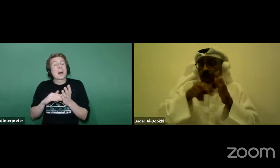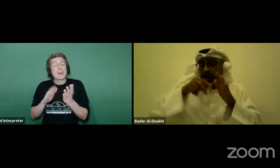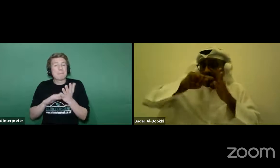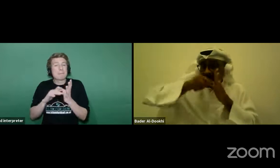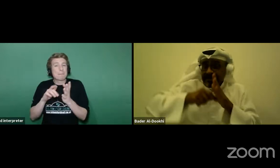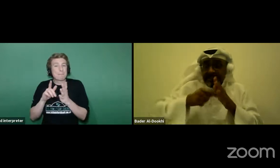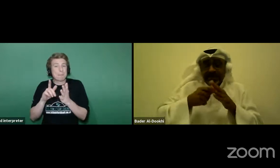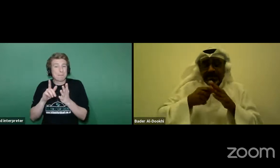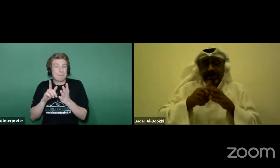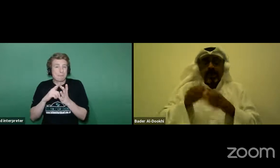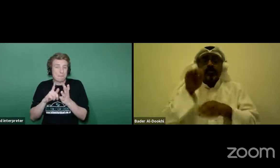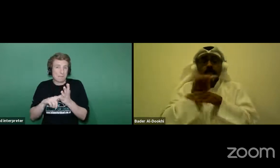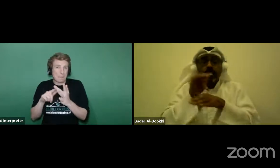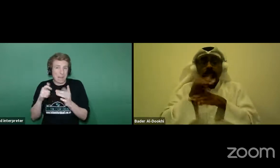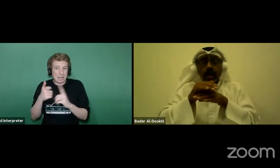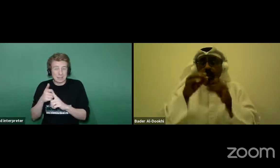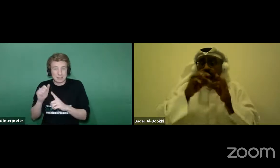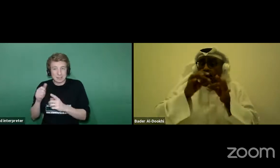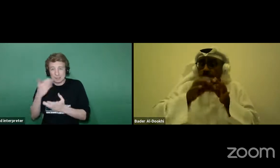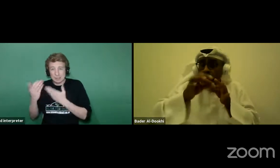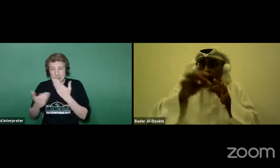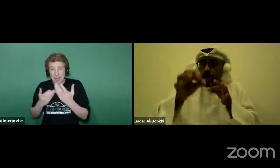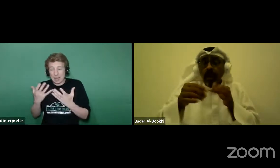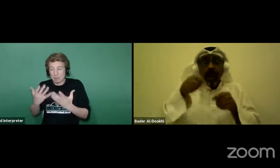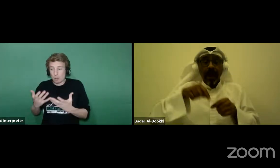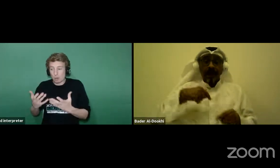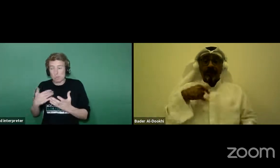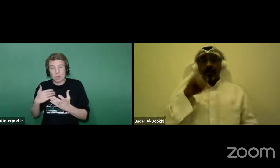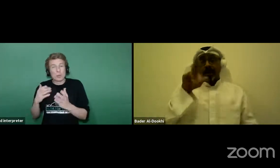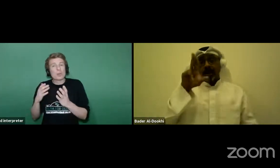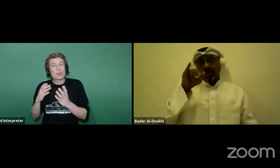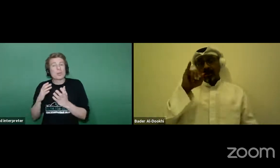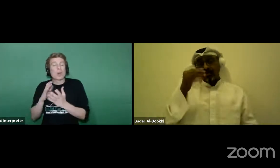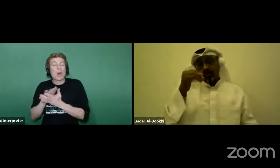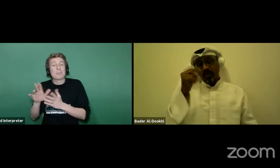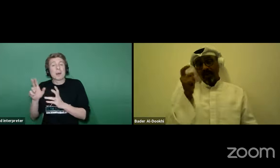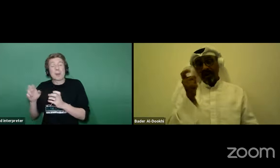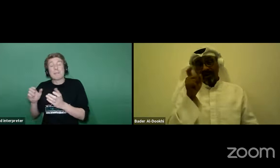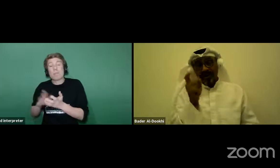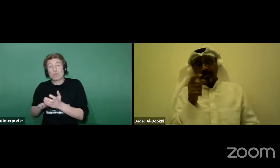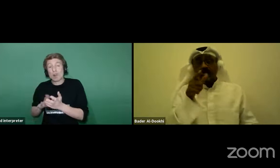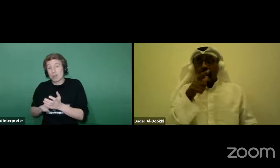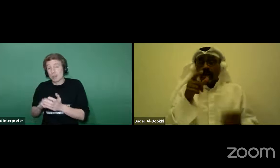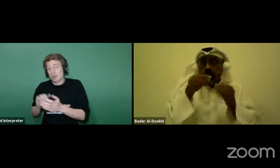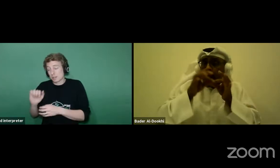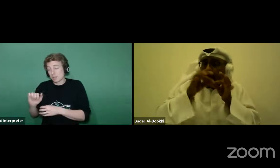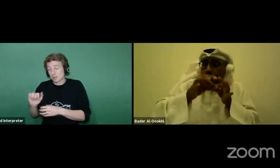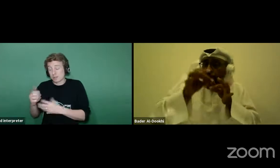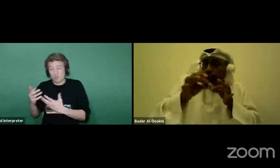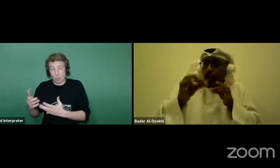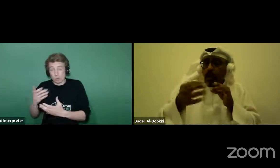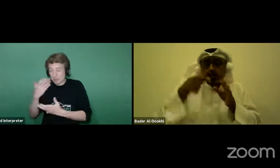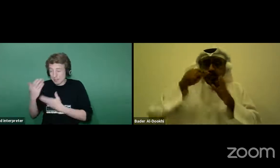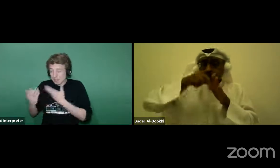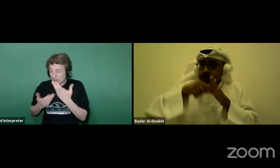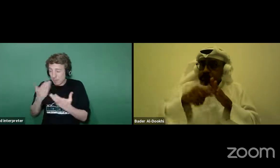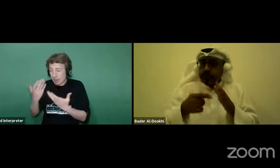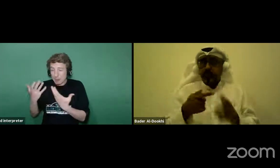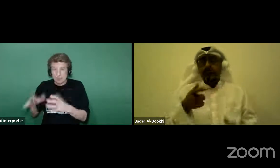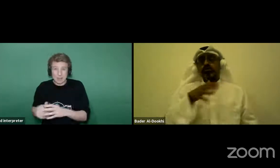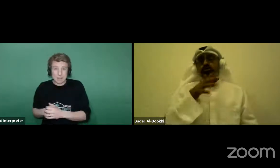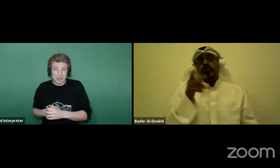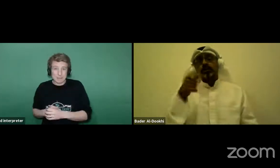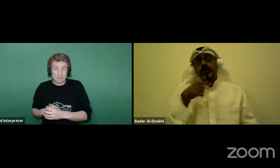of explaining Al-Muharrar, which is another book of hadith. So he's explained all of these books. While the Sheikh explains